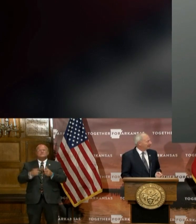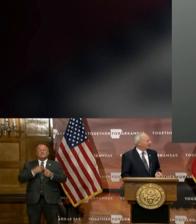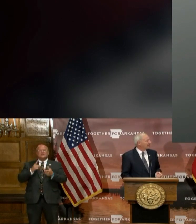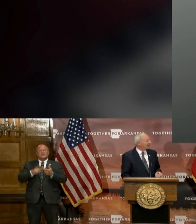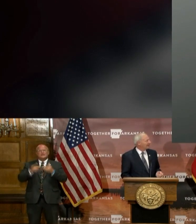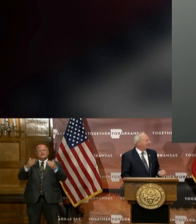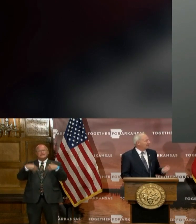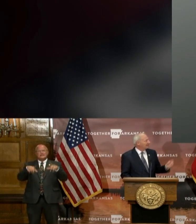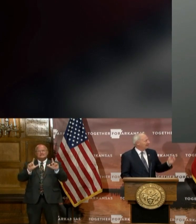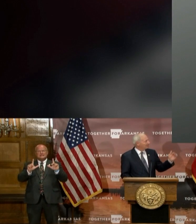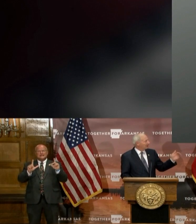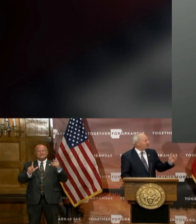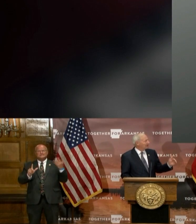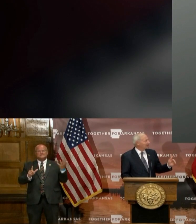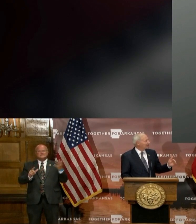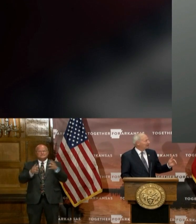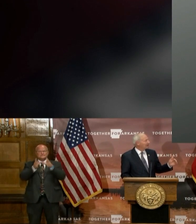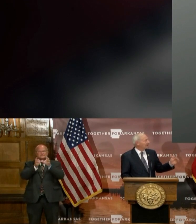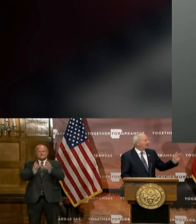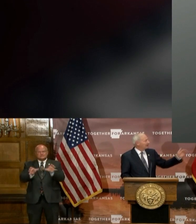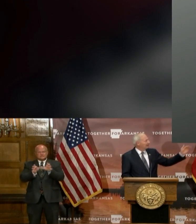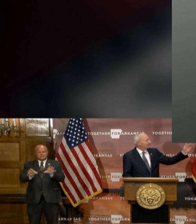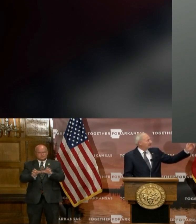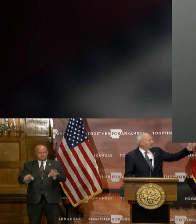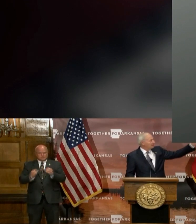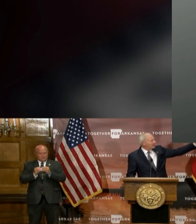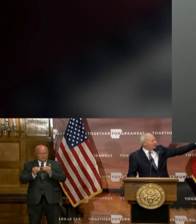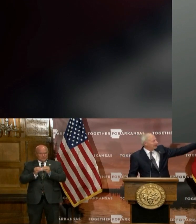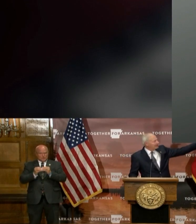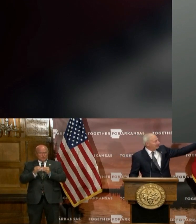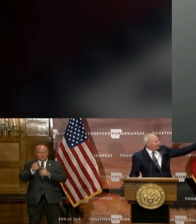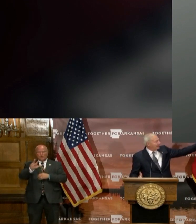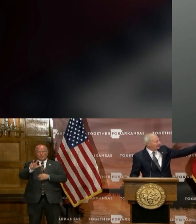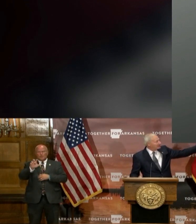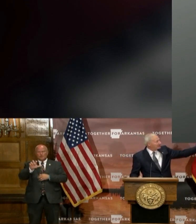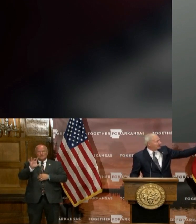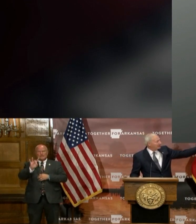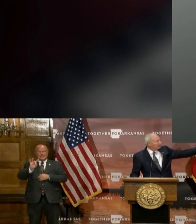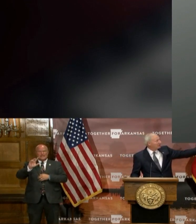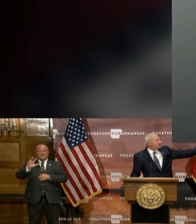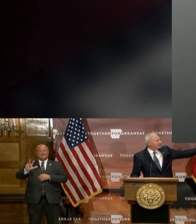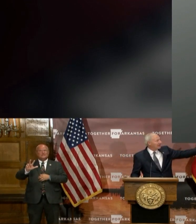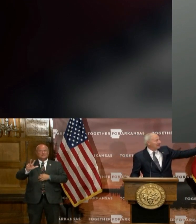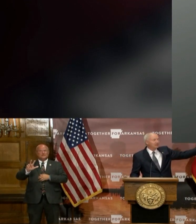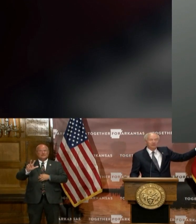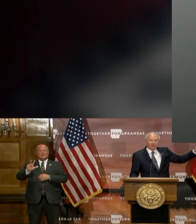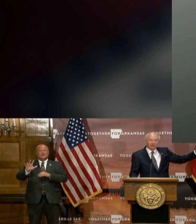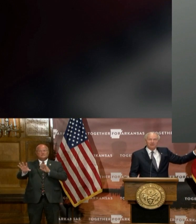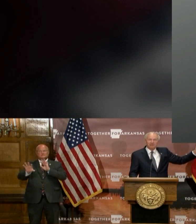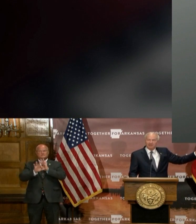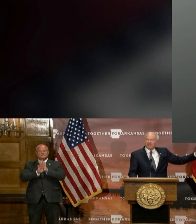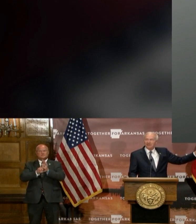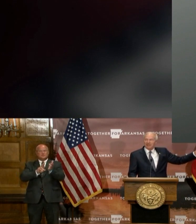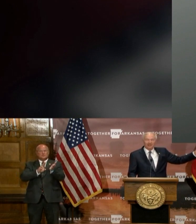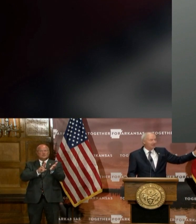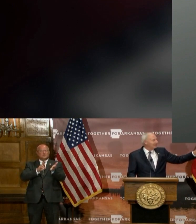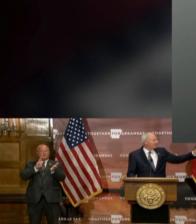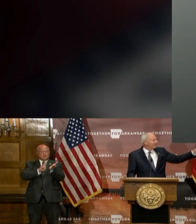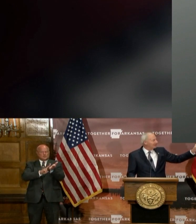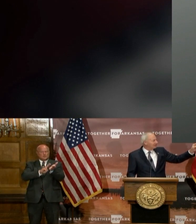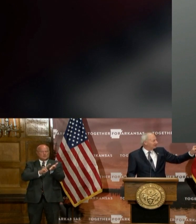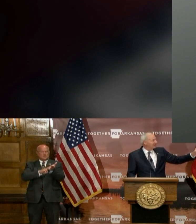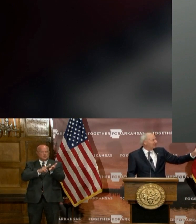the next slide, it breaks down a little bit different, that 383 cases, they were all assigned to the nurse